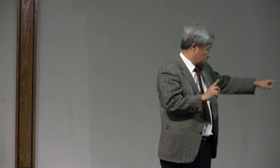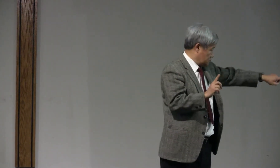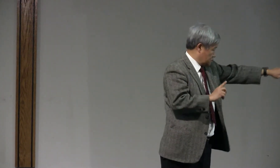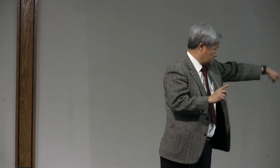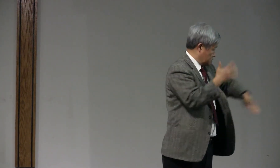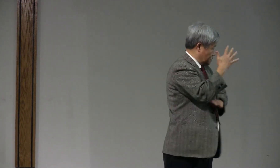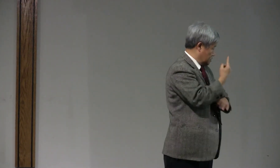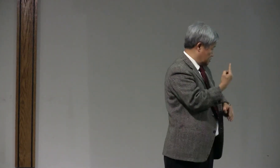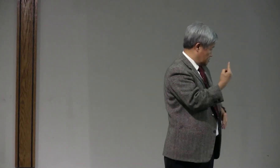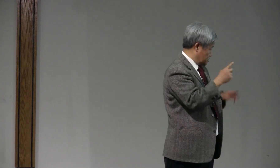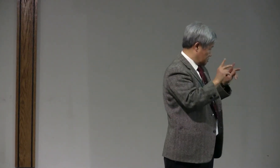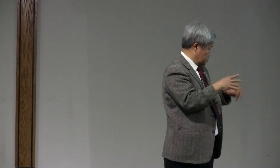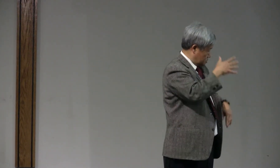went out alone.